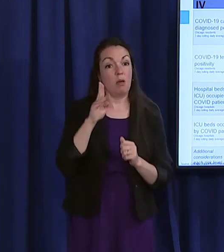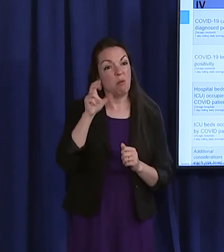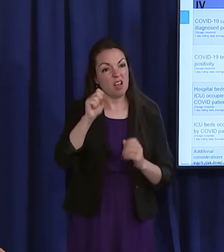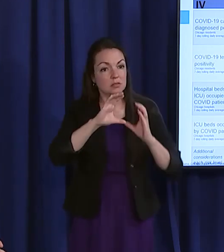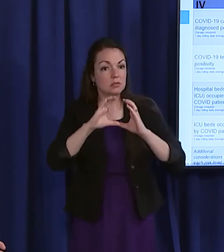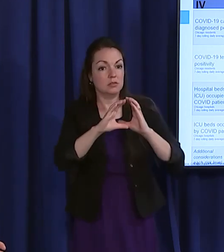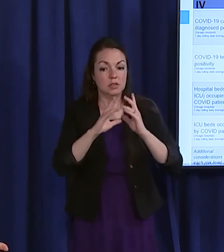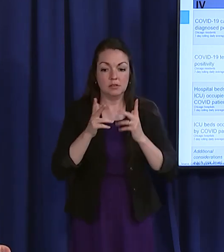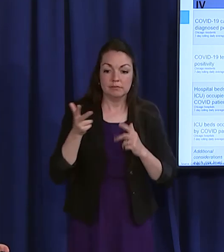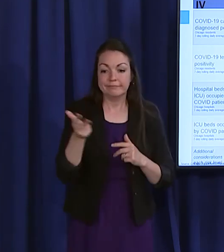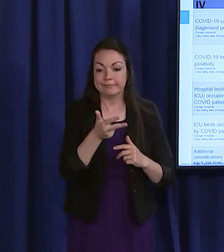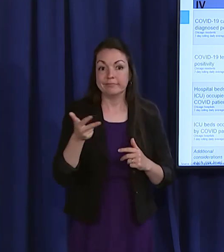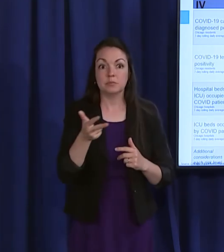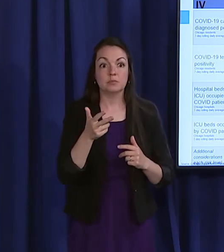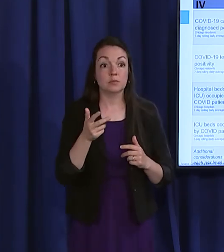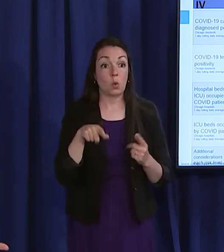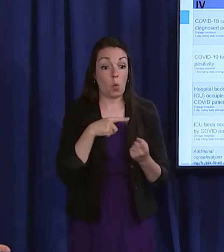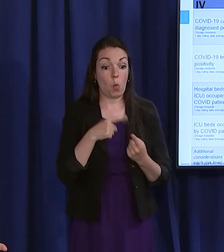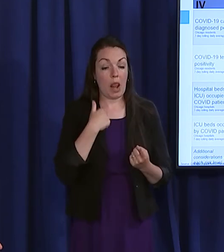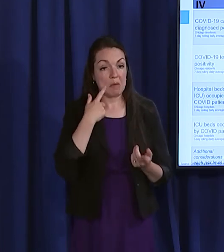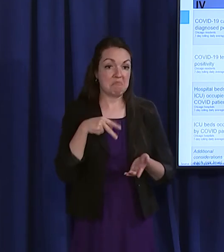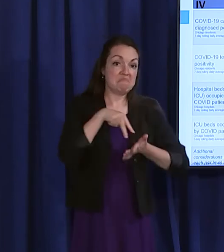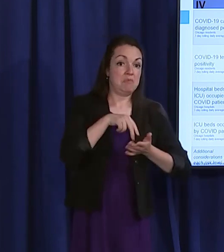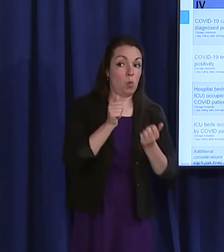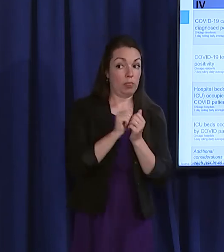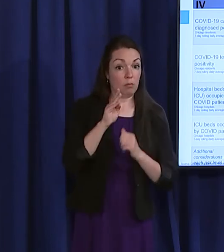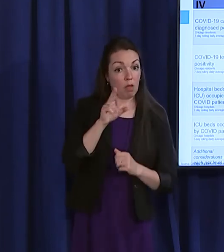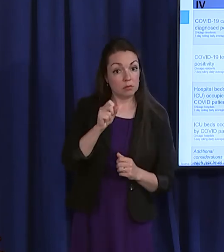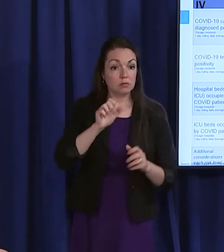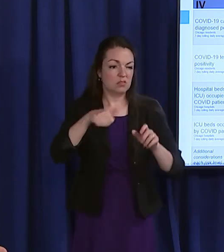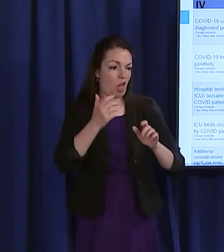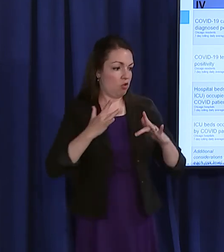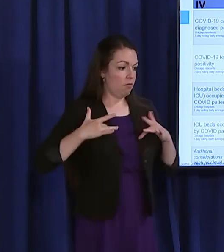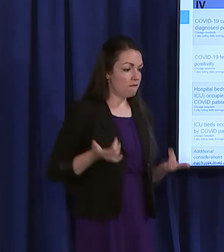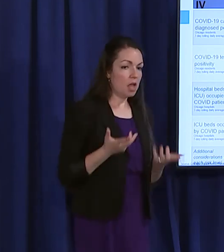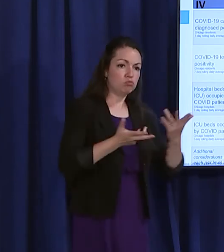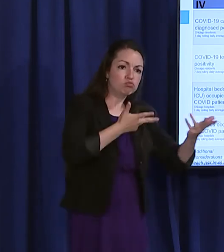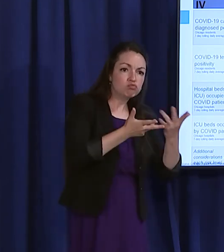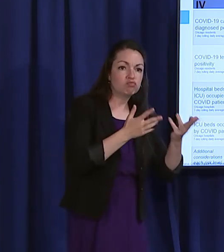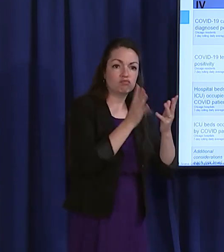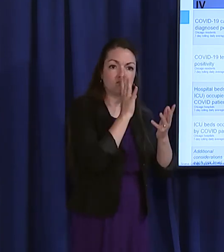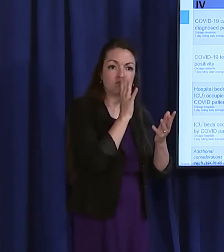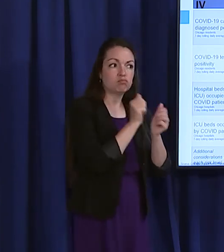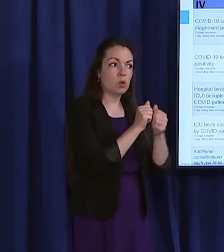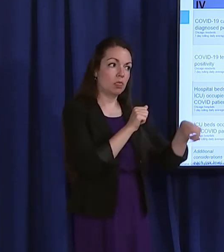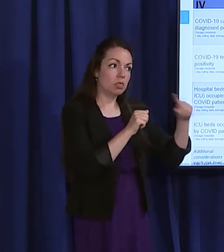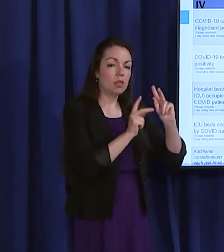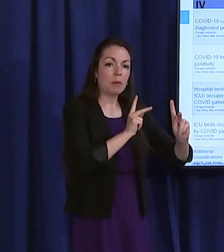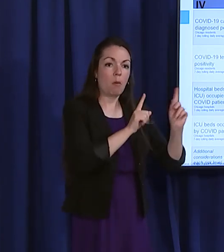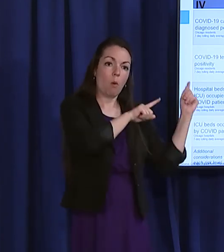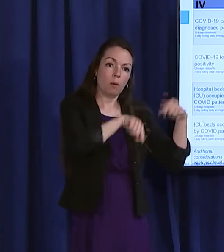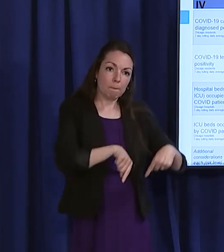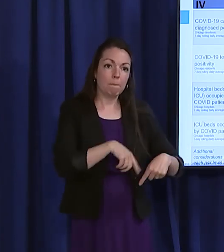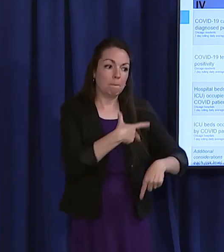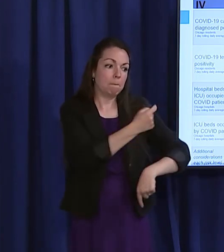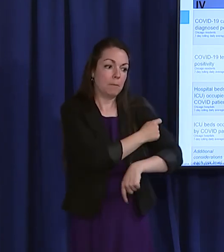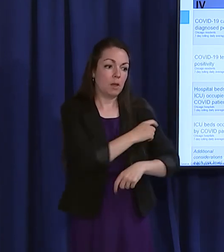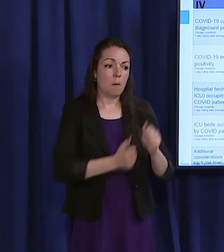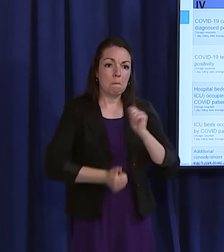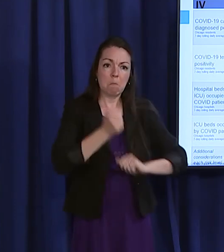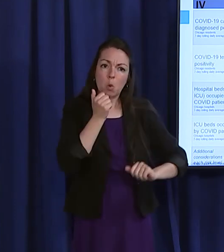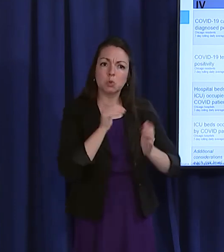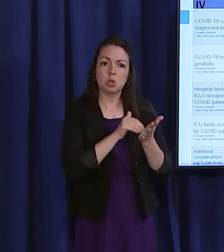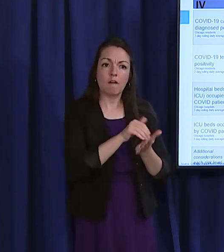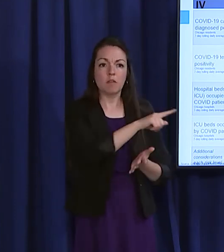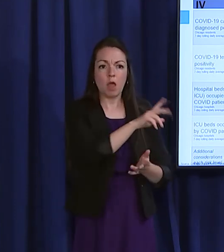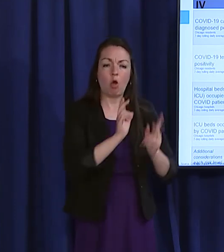you know, when I've been out with the bus or when I've been out at some of these events and, you know, talking to the folks who come to get vaccinated, most of the time people are